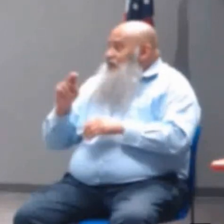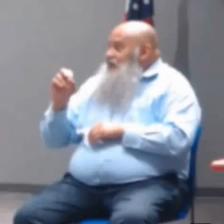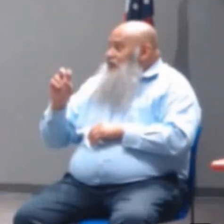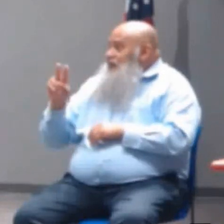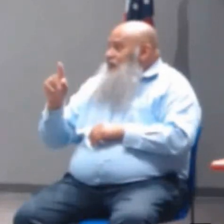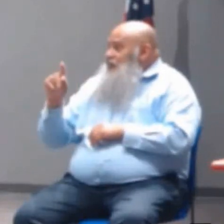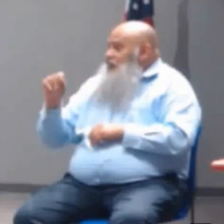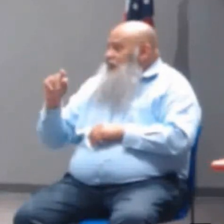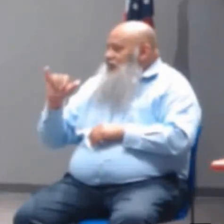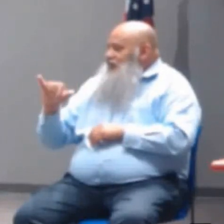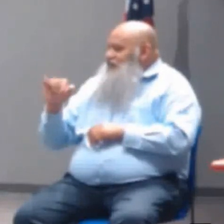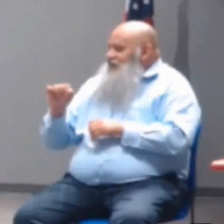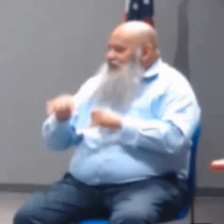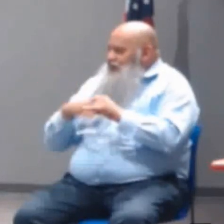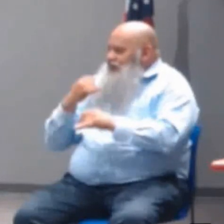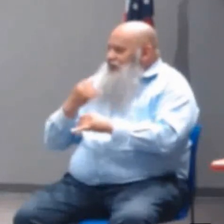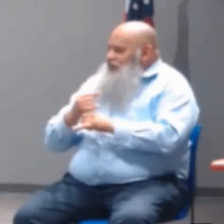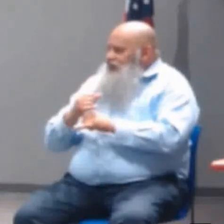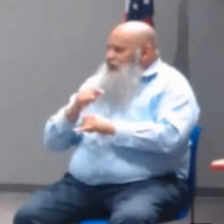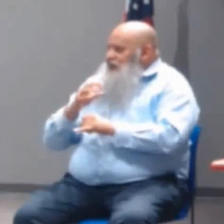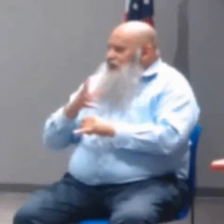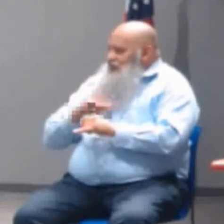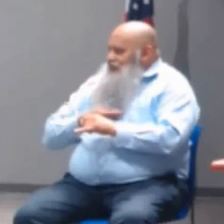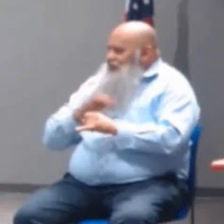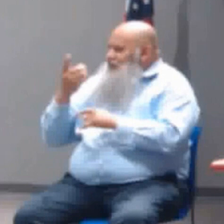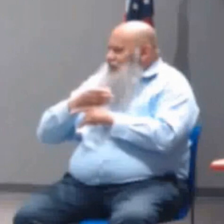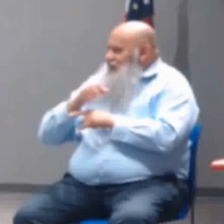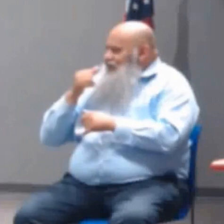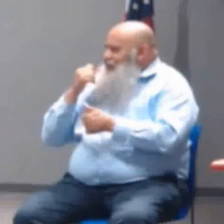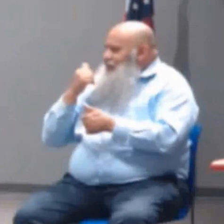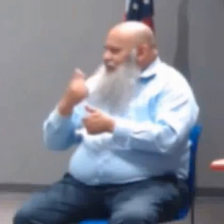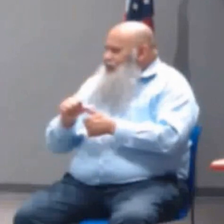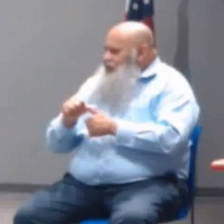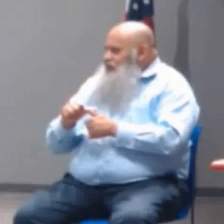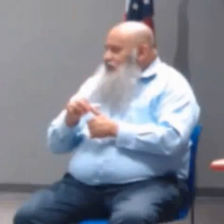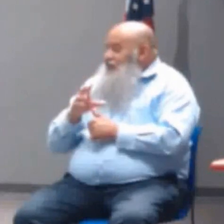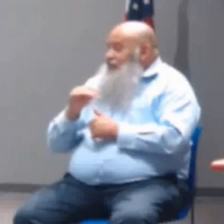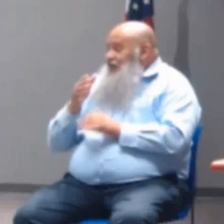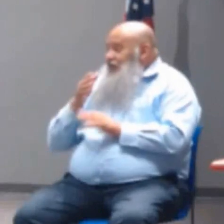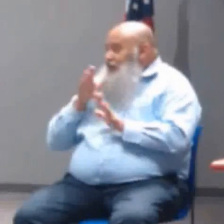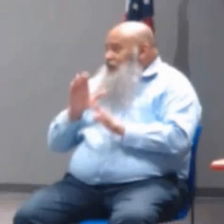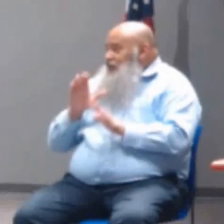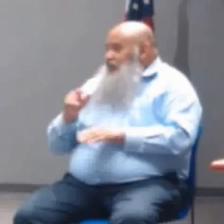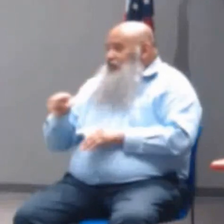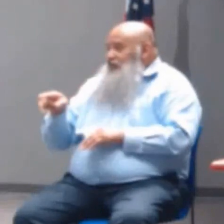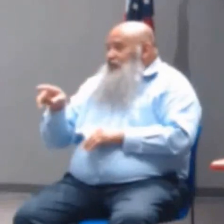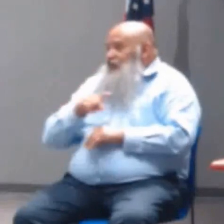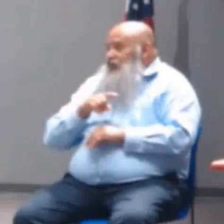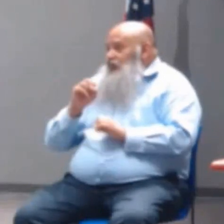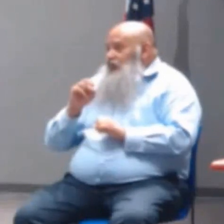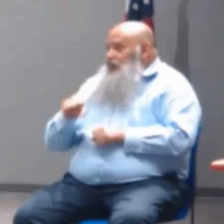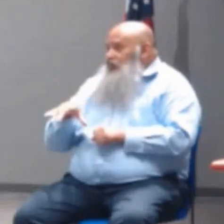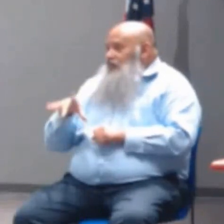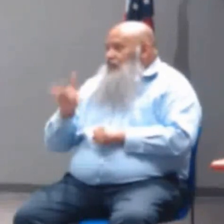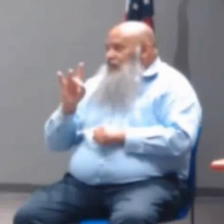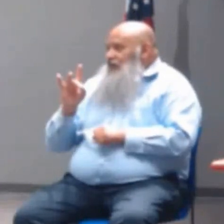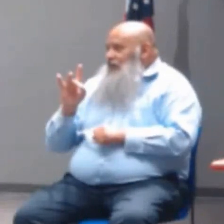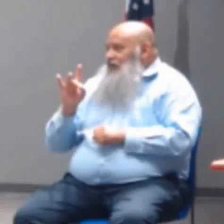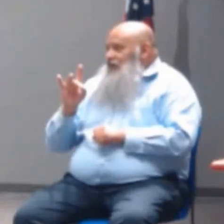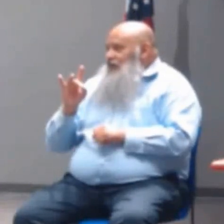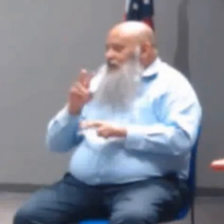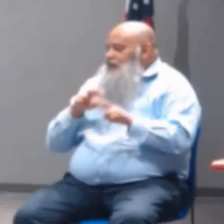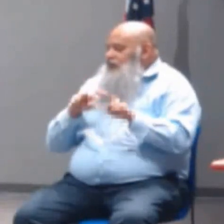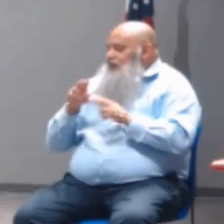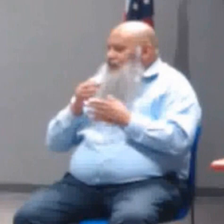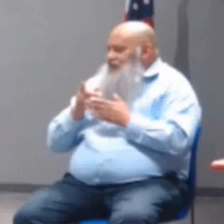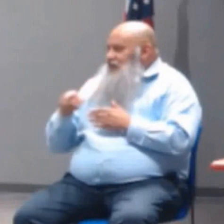the International Transgender Day of Remembrance. And it'd be great if you could find a